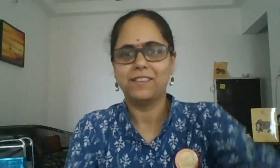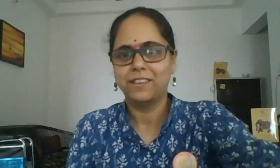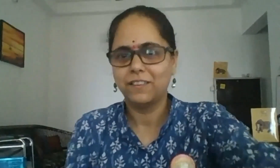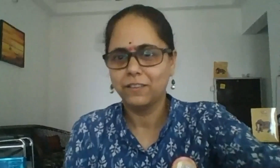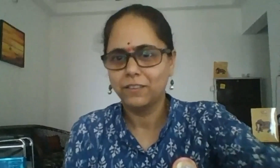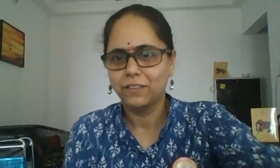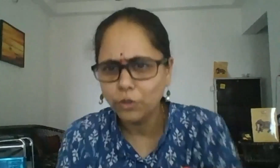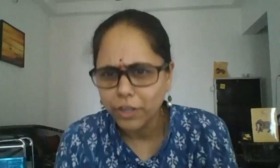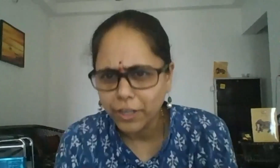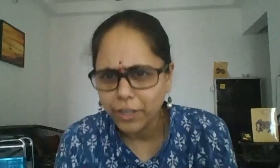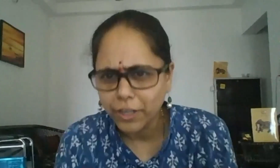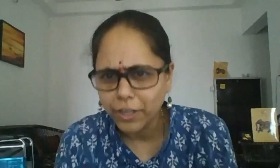Who got it?